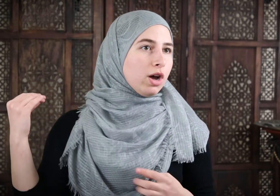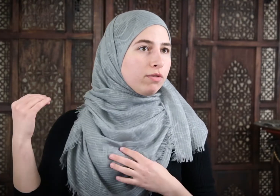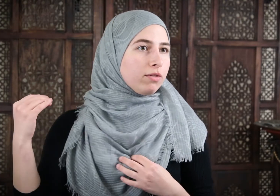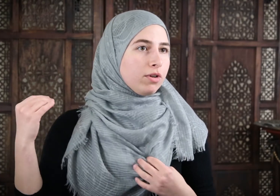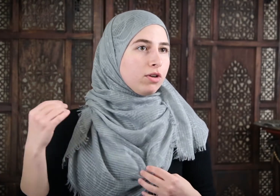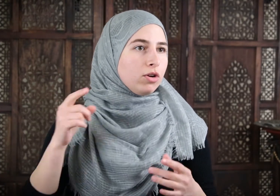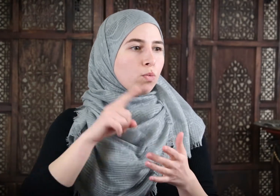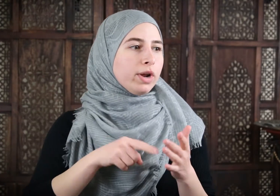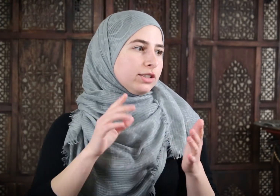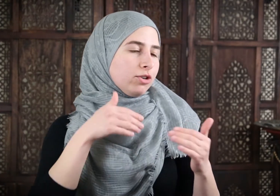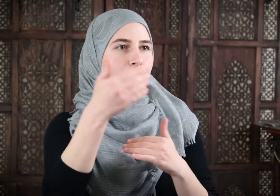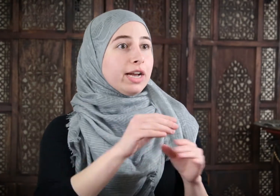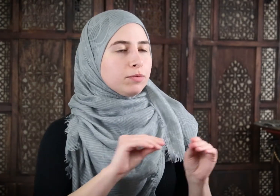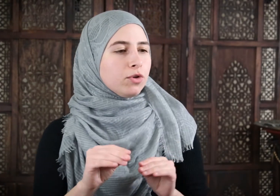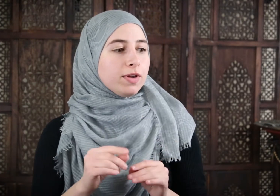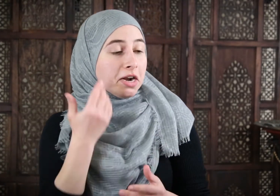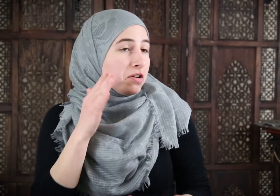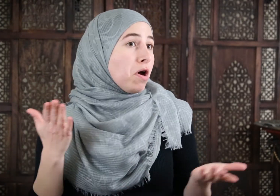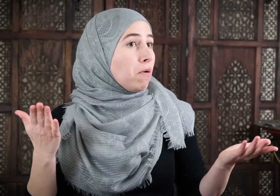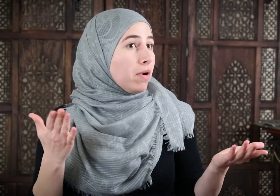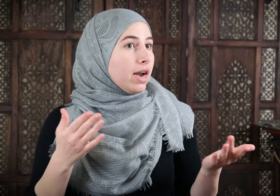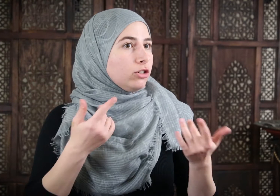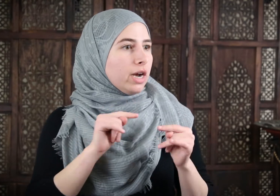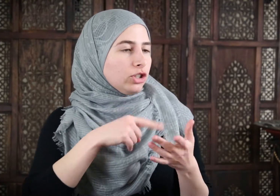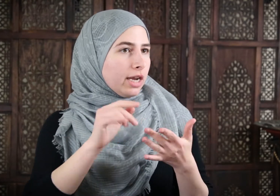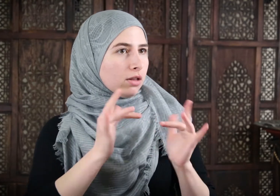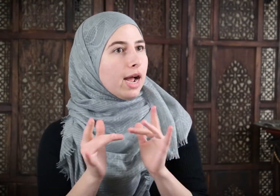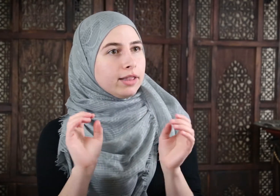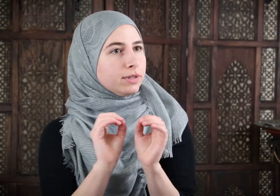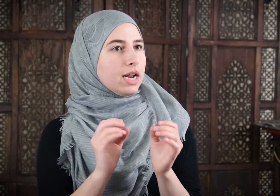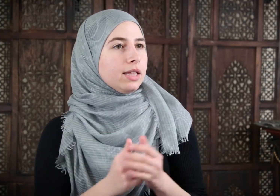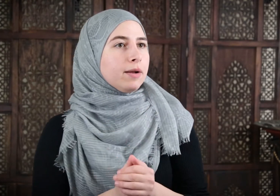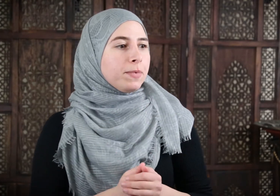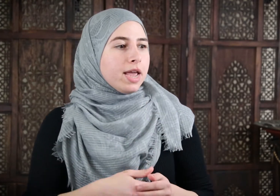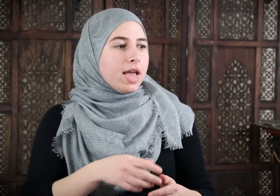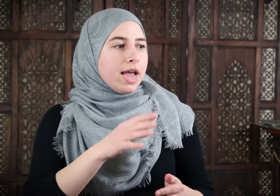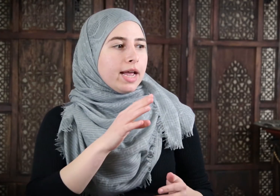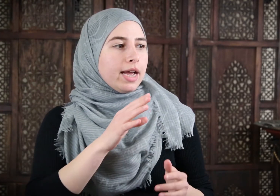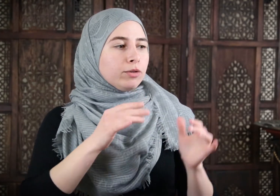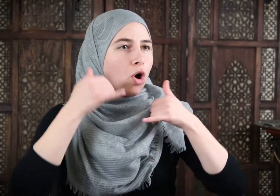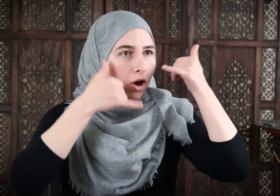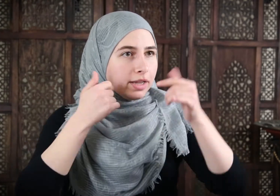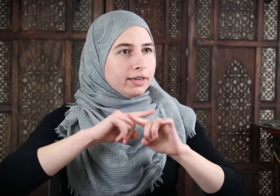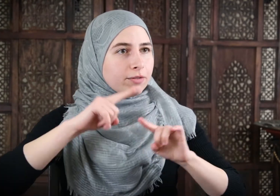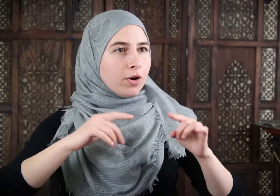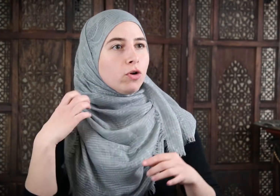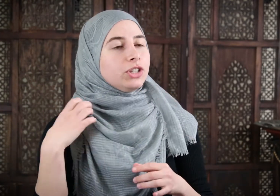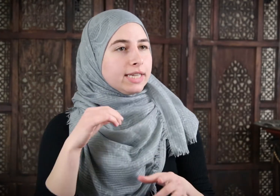off. What is their next move? And I didn't know. And I tried checking online, there was nothing. And I was calling different coaches that